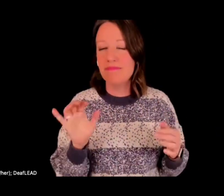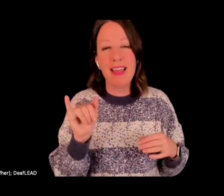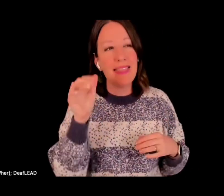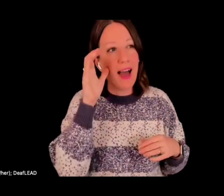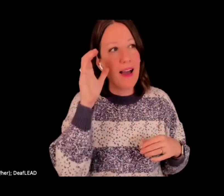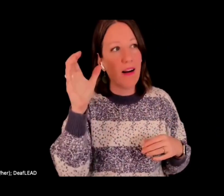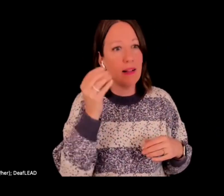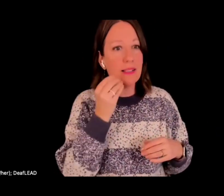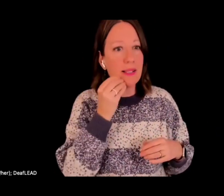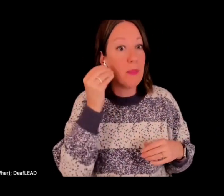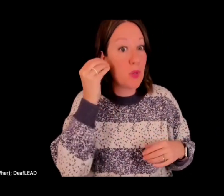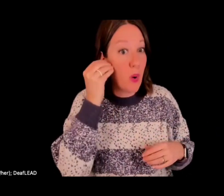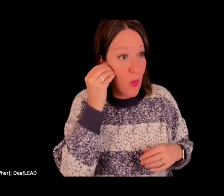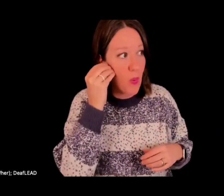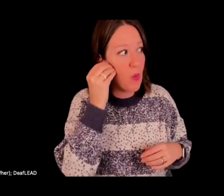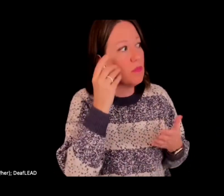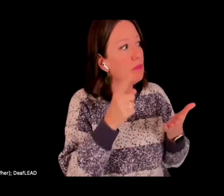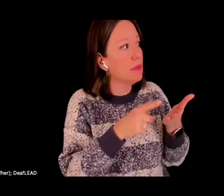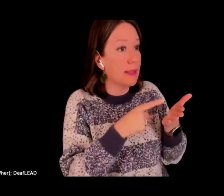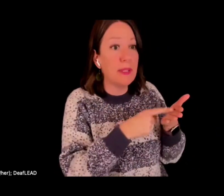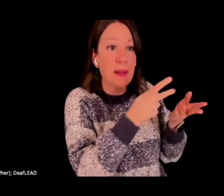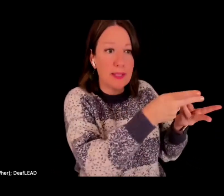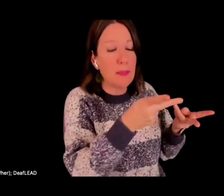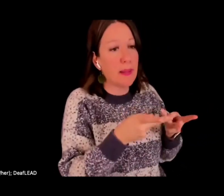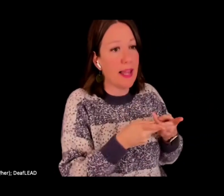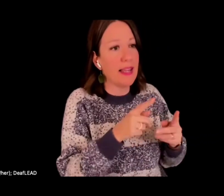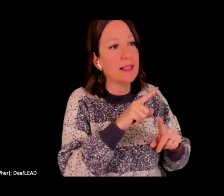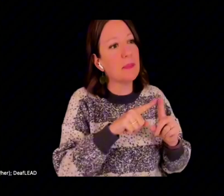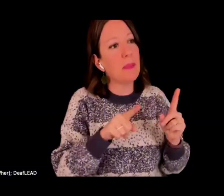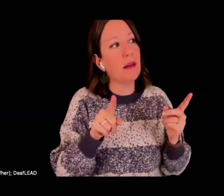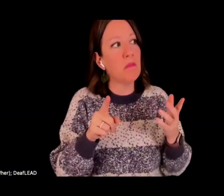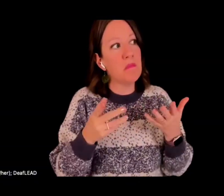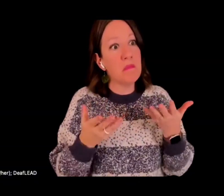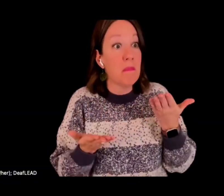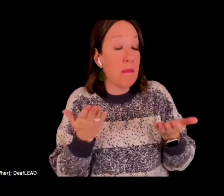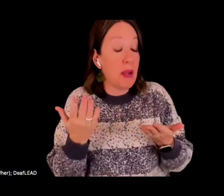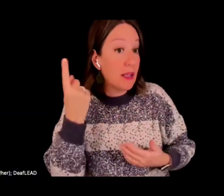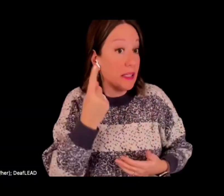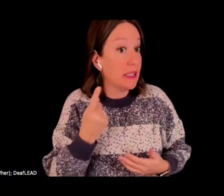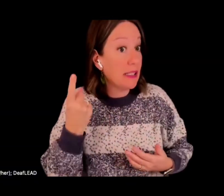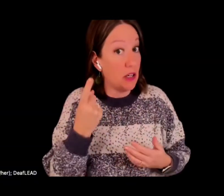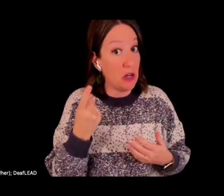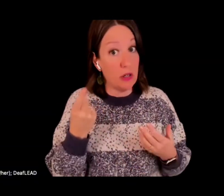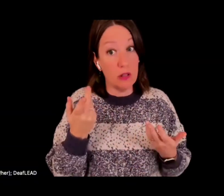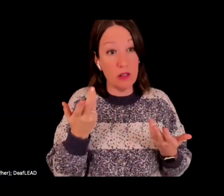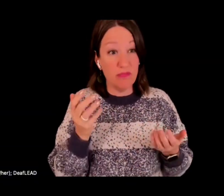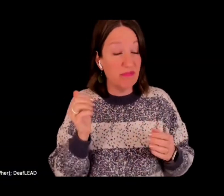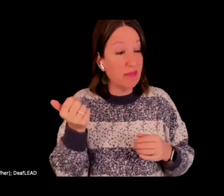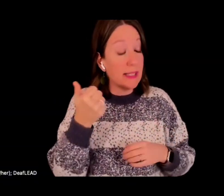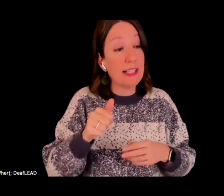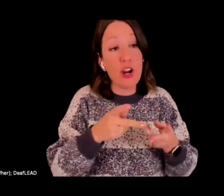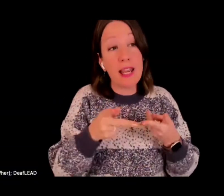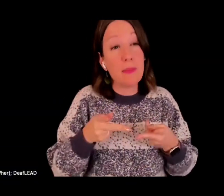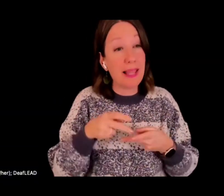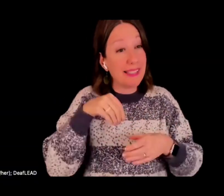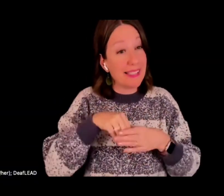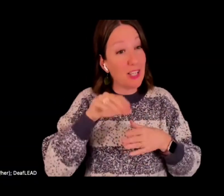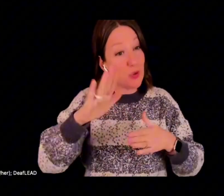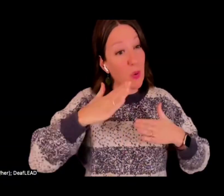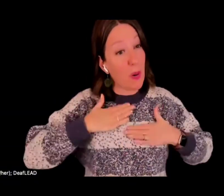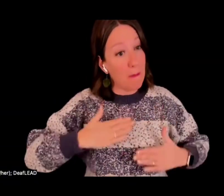And for our last prompt, the concept of home, sometimes it can be a place, but